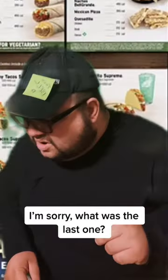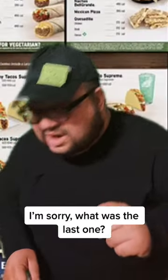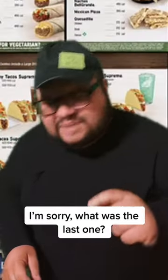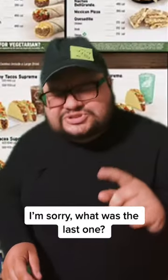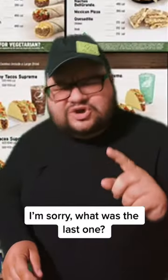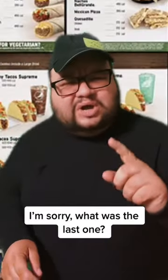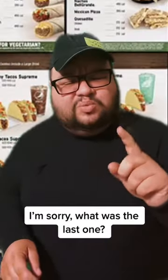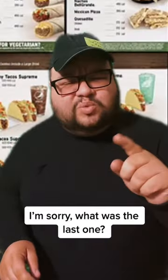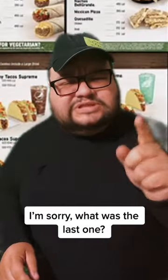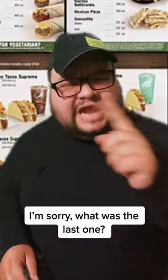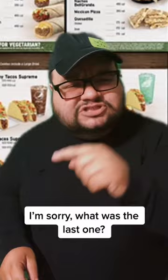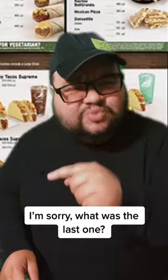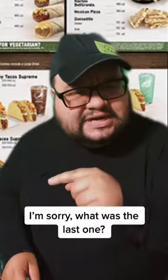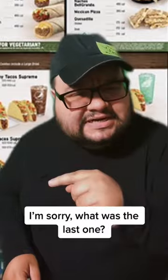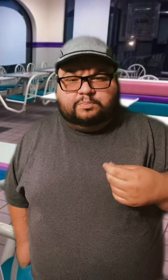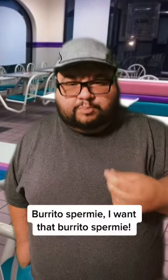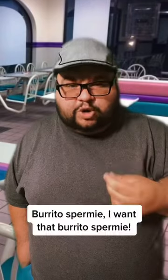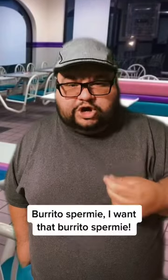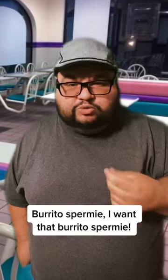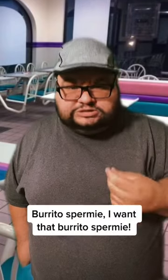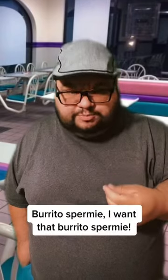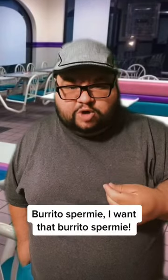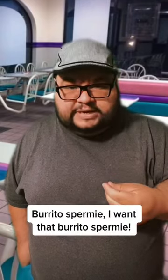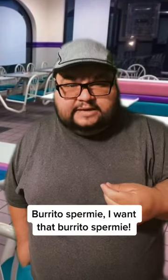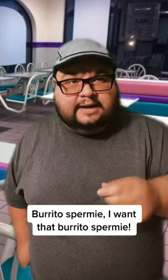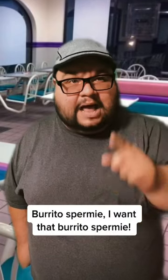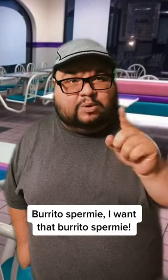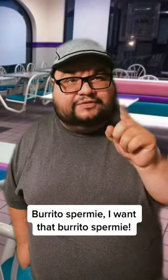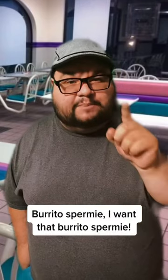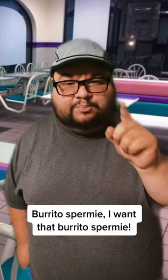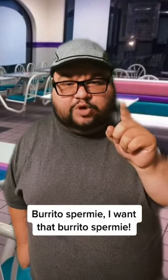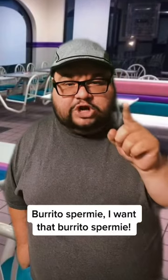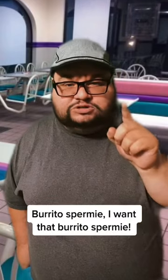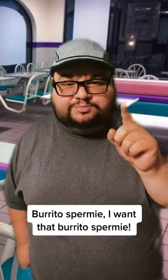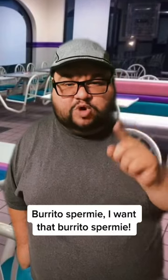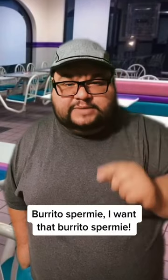I'm sorry, what was the last one? A birdie or spermie. I want that birdie or spermie.